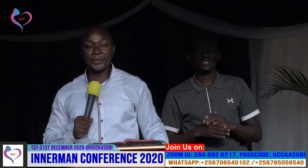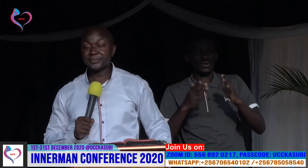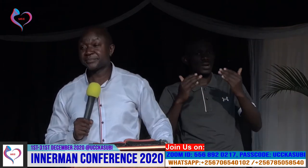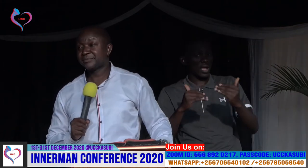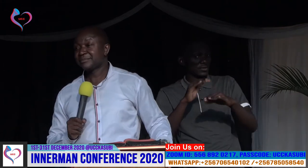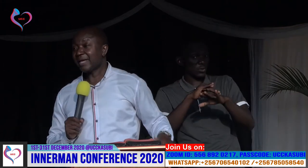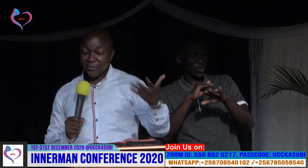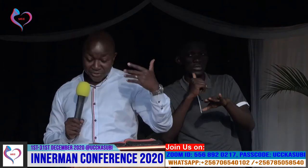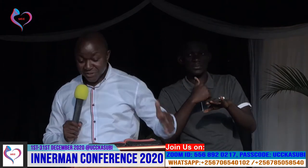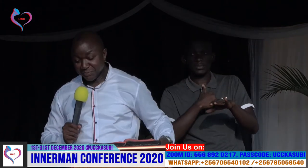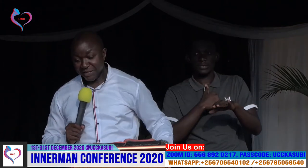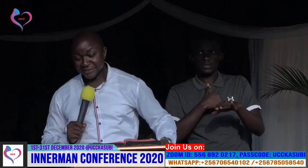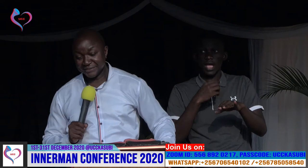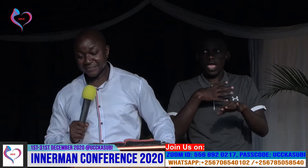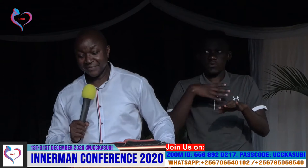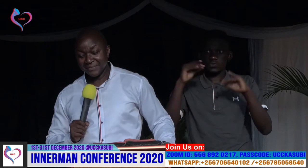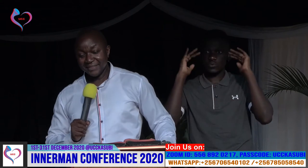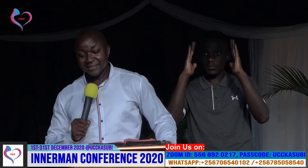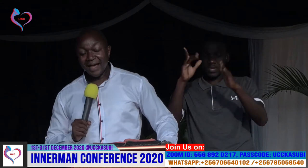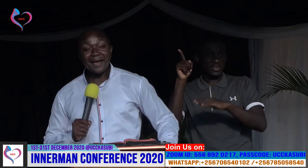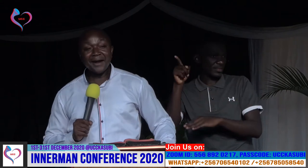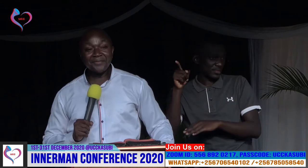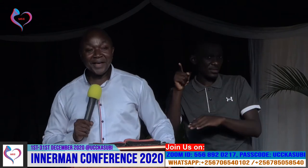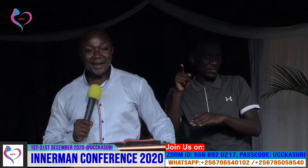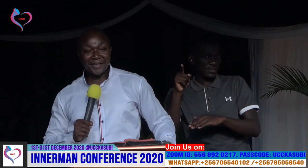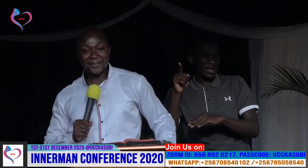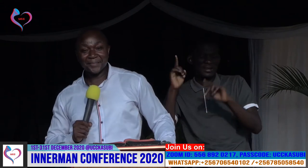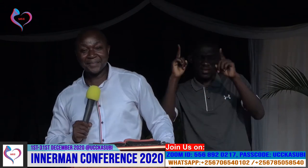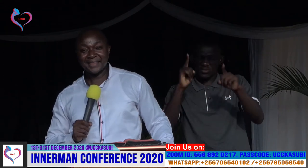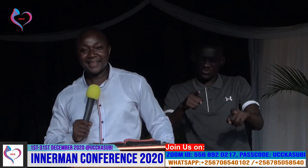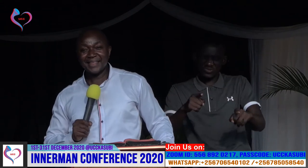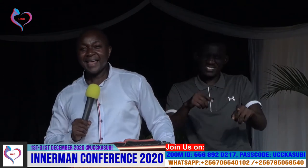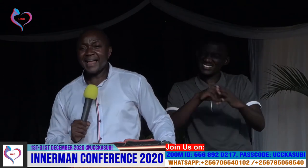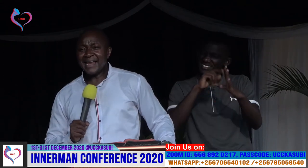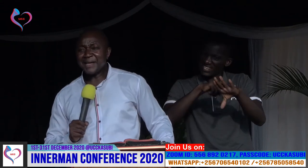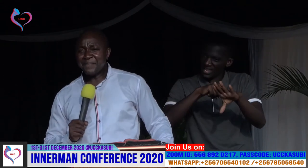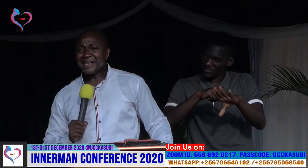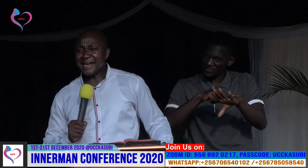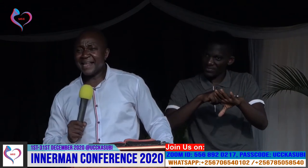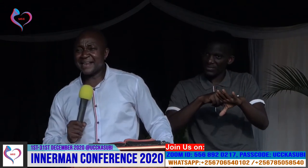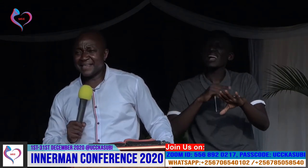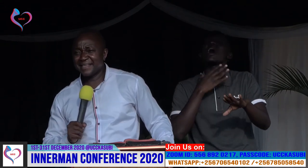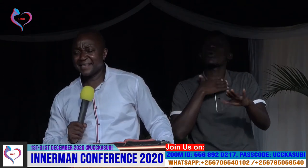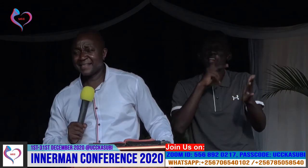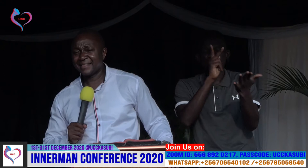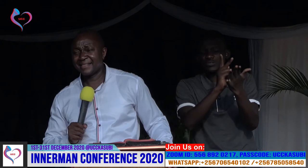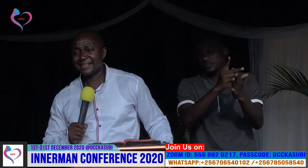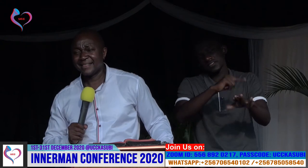called me. I went to this place. I arrived early. I like